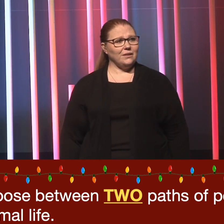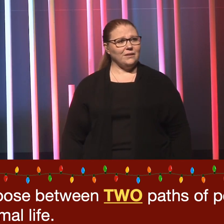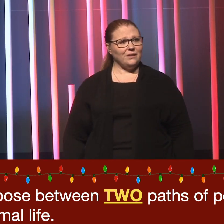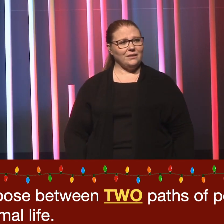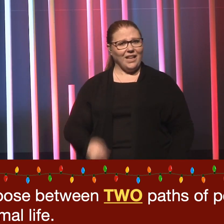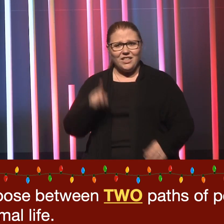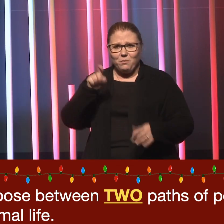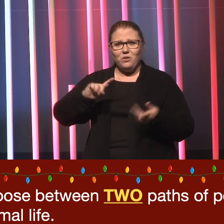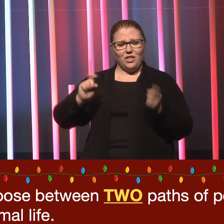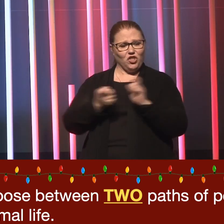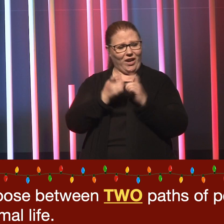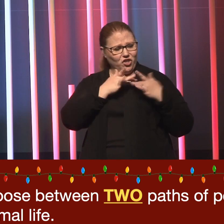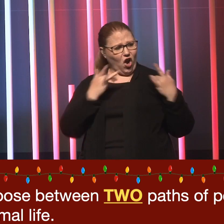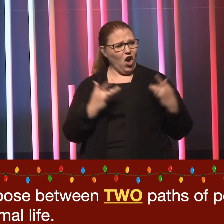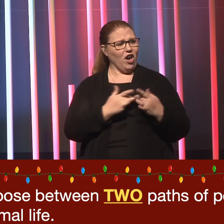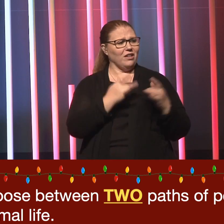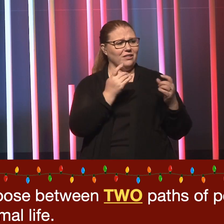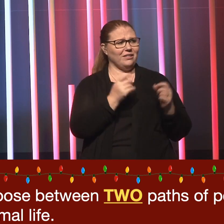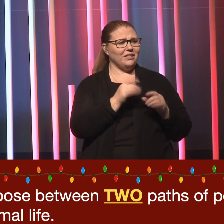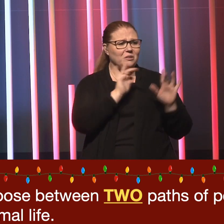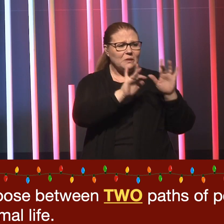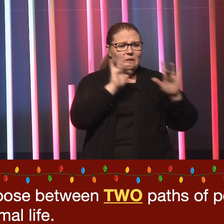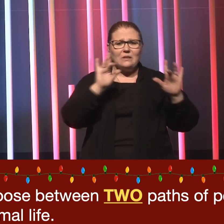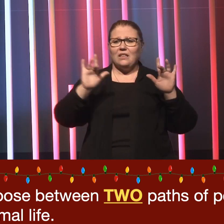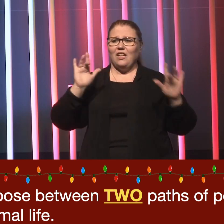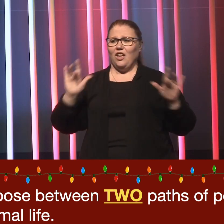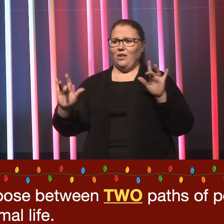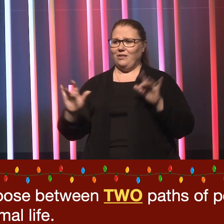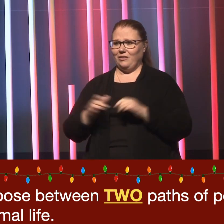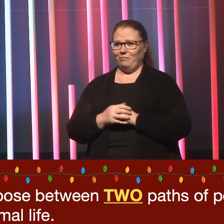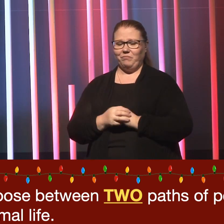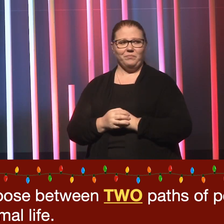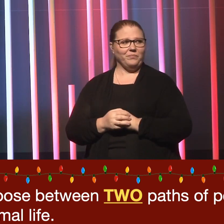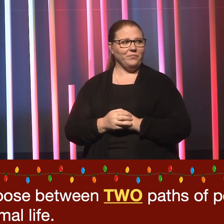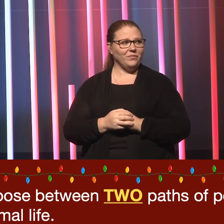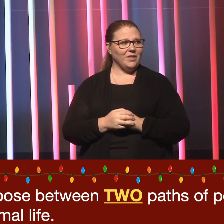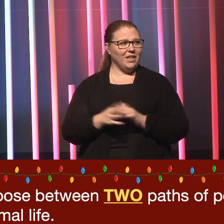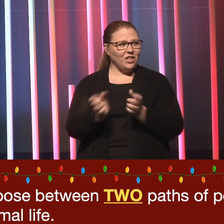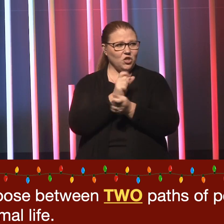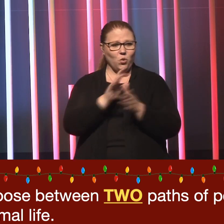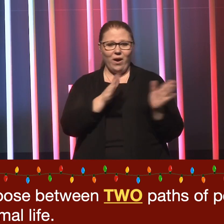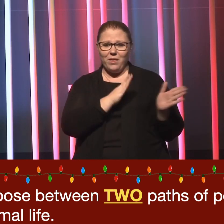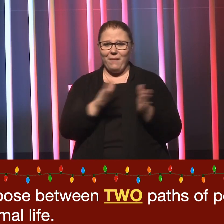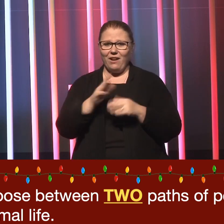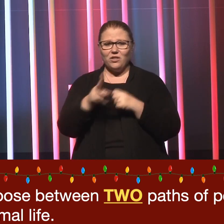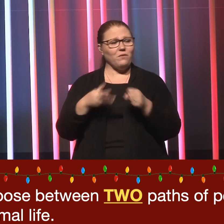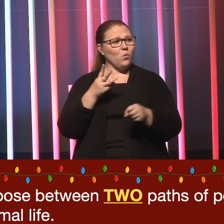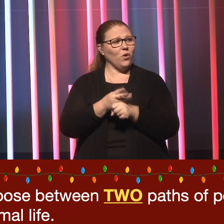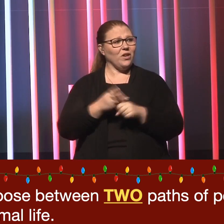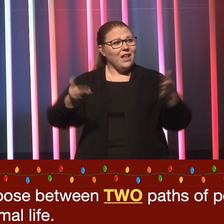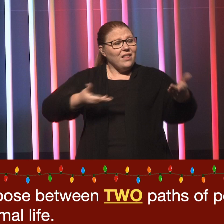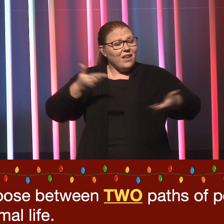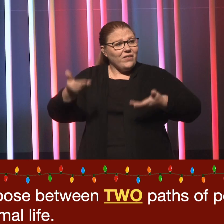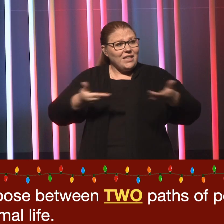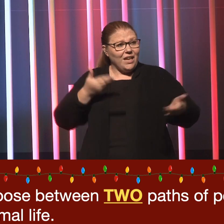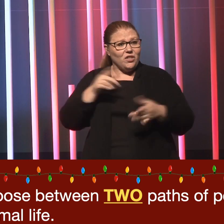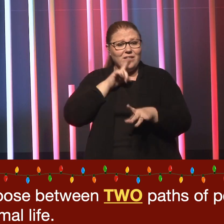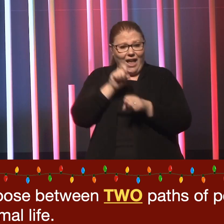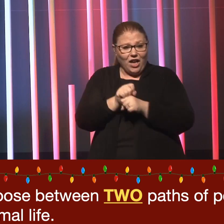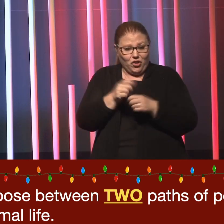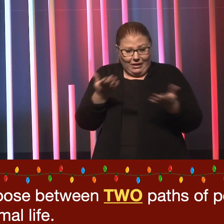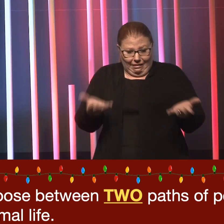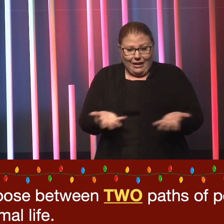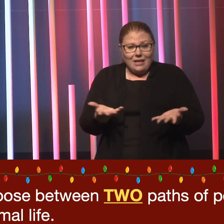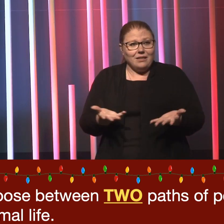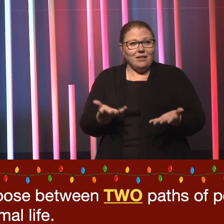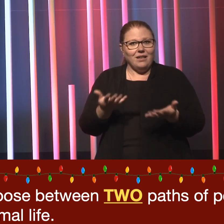change hearts, to be subversive to the patterns of this world. And so the invitation is actually this. This is the